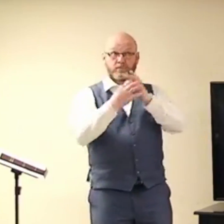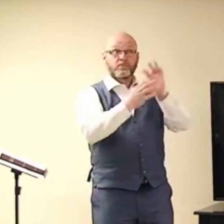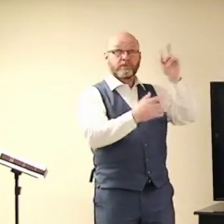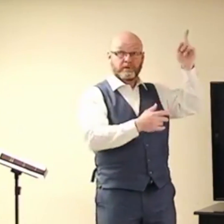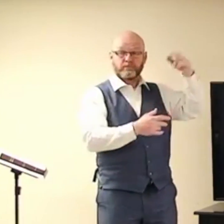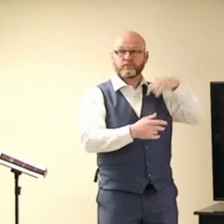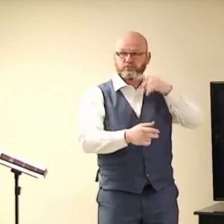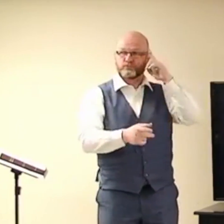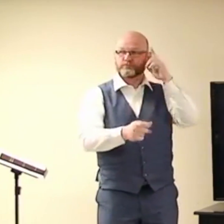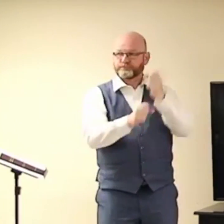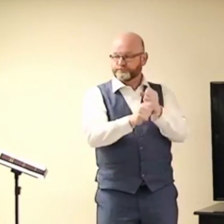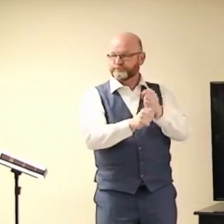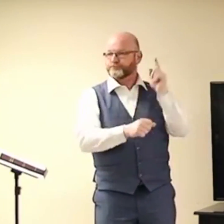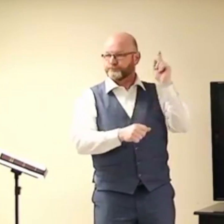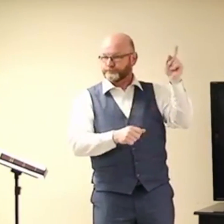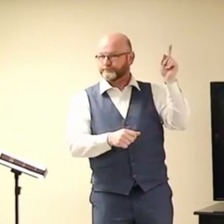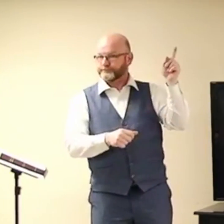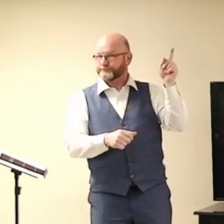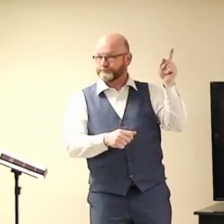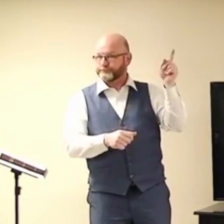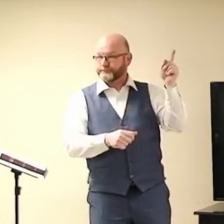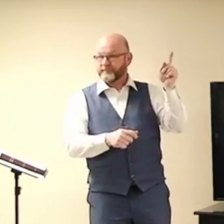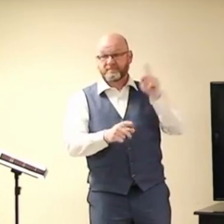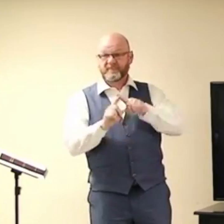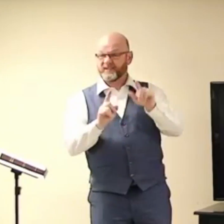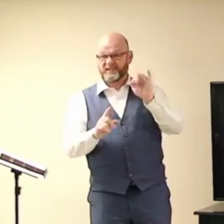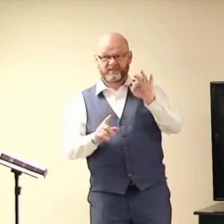If we belong to Christ through faith,